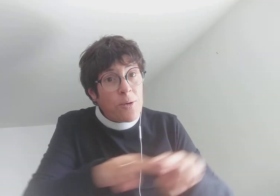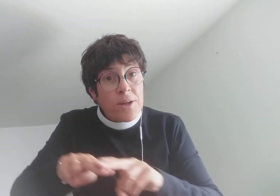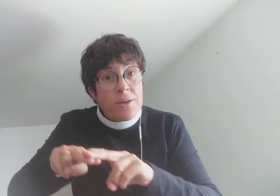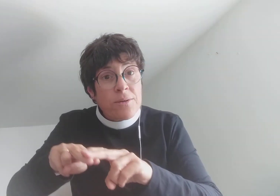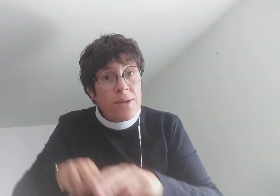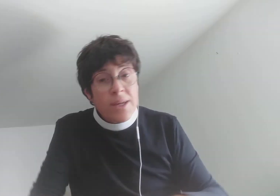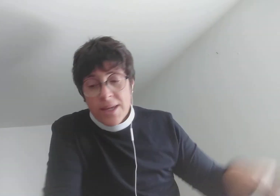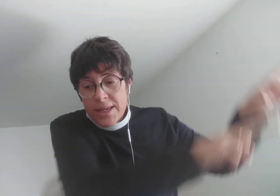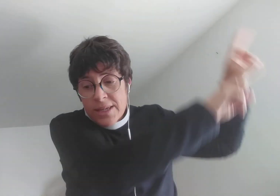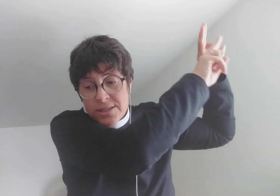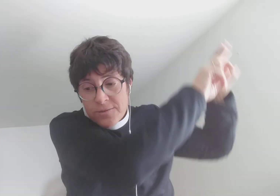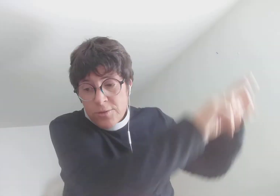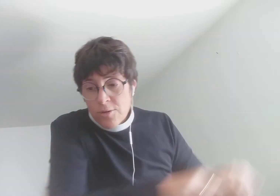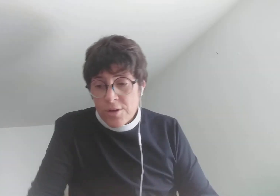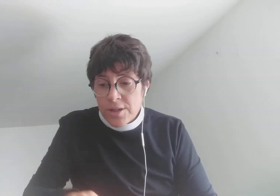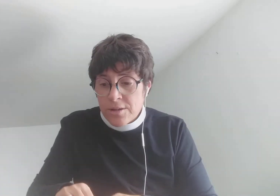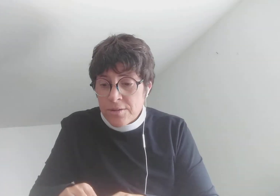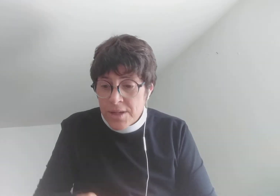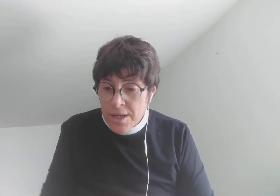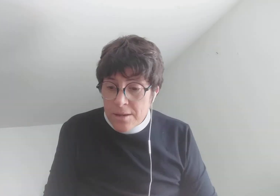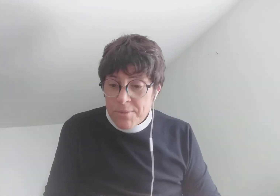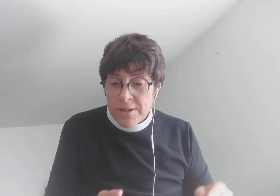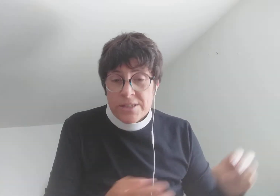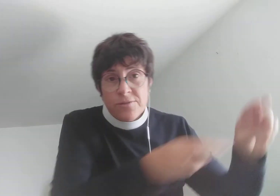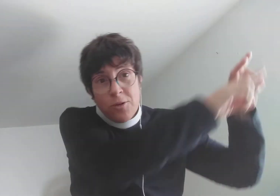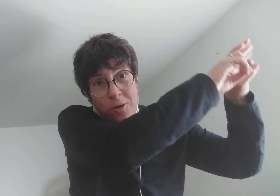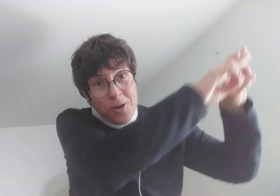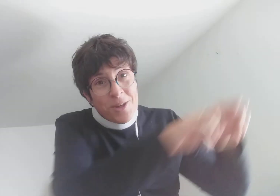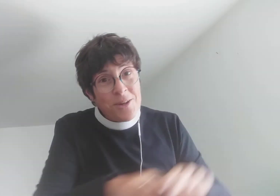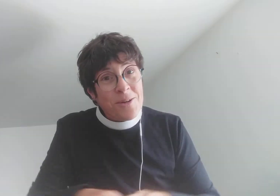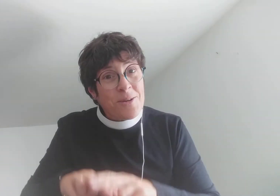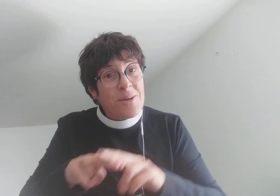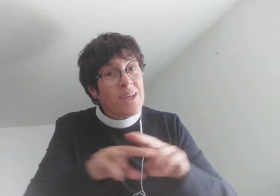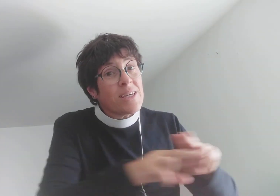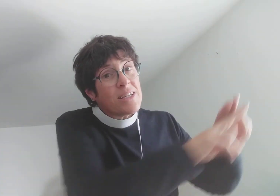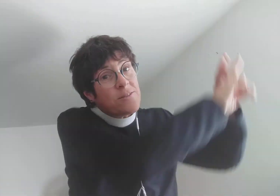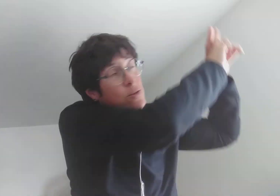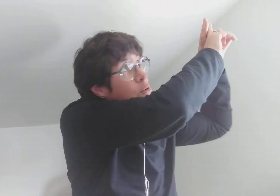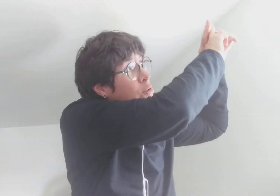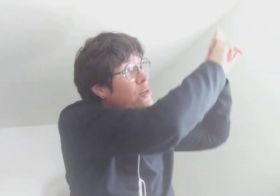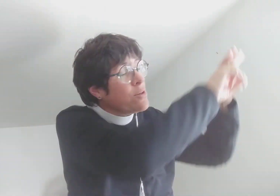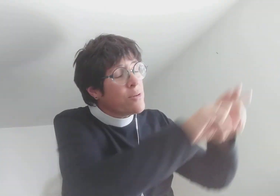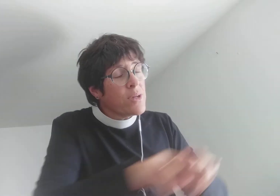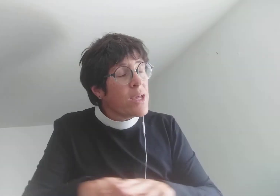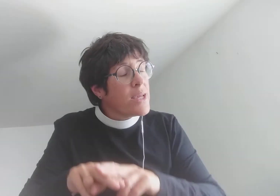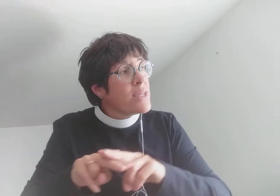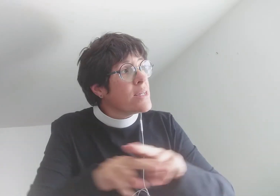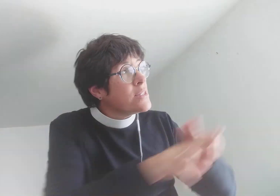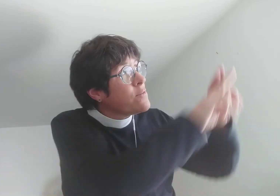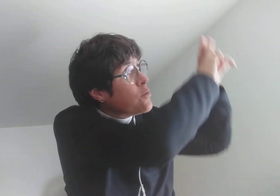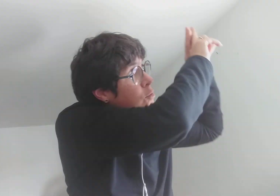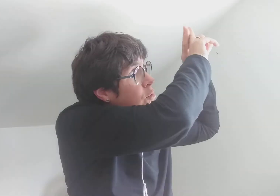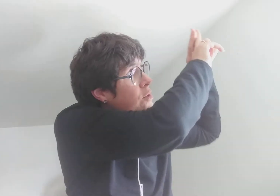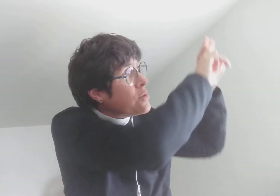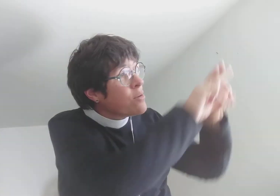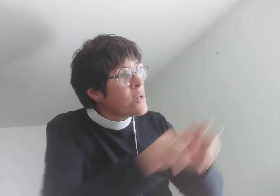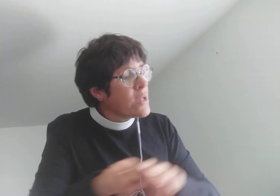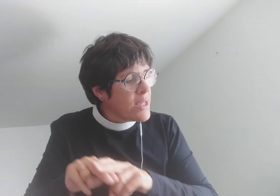you, he is for you, he is for you, he is for you, he is for you, he